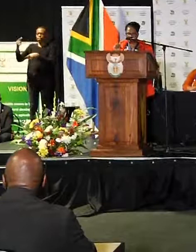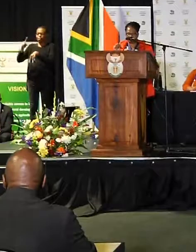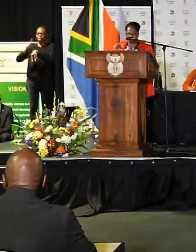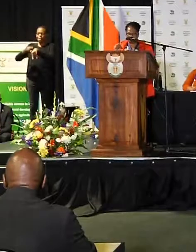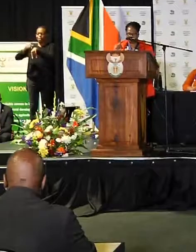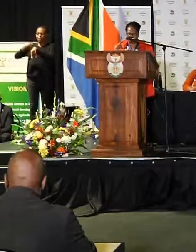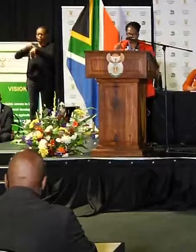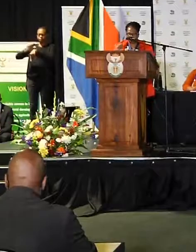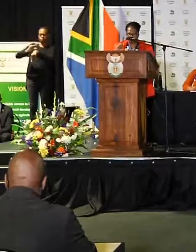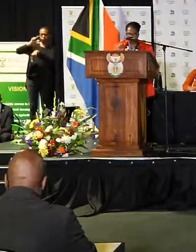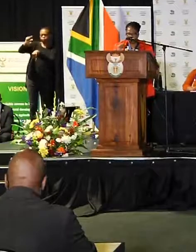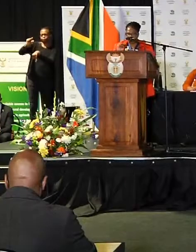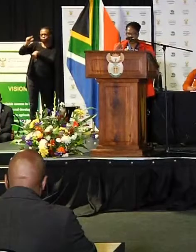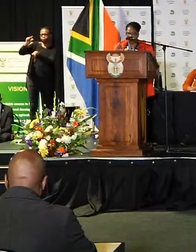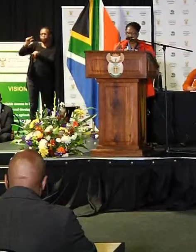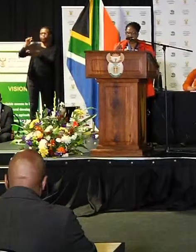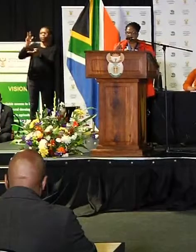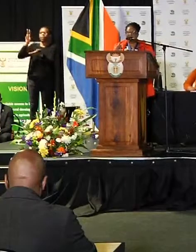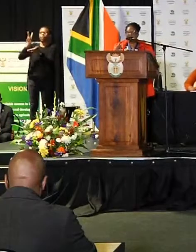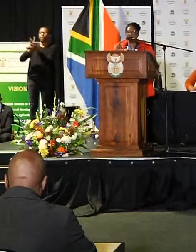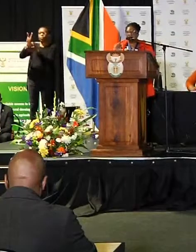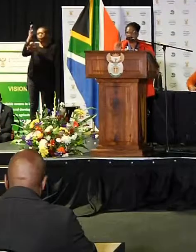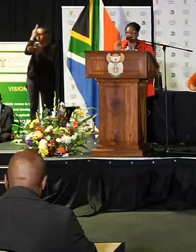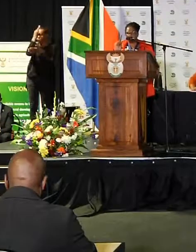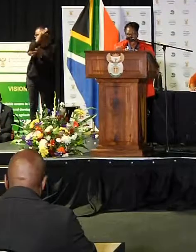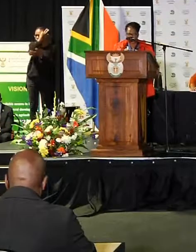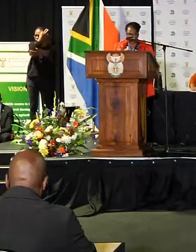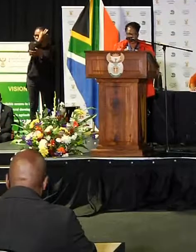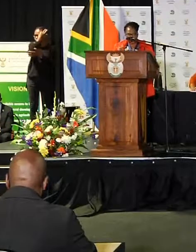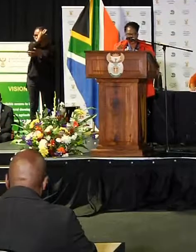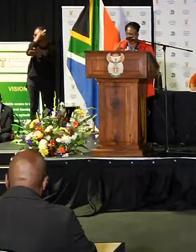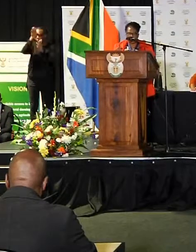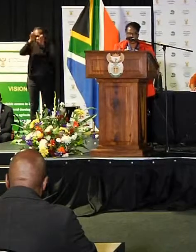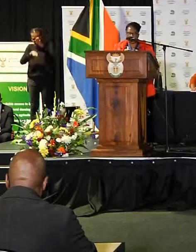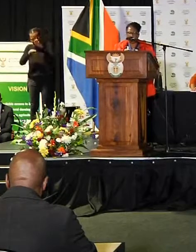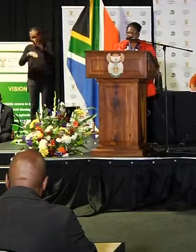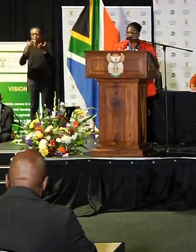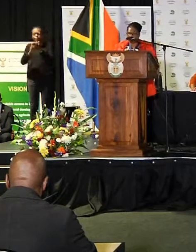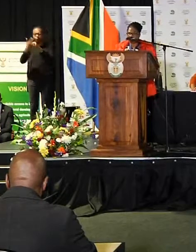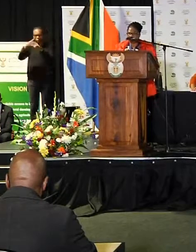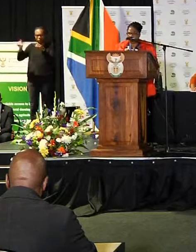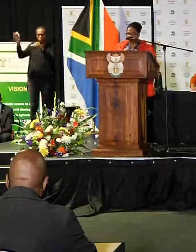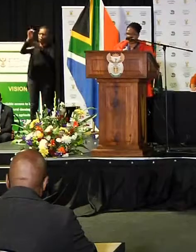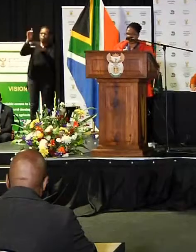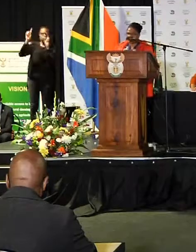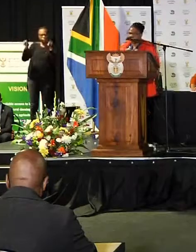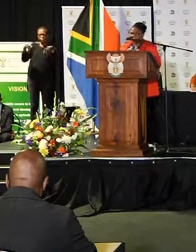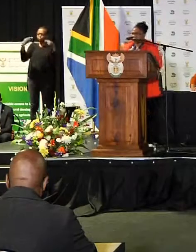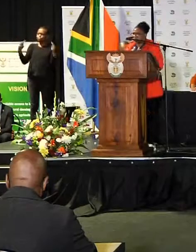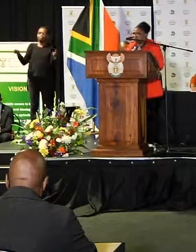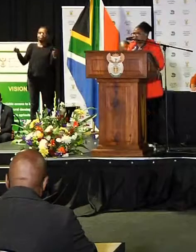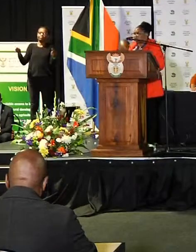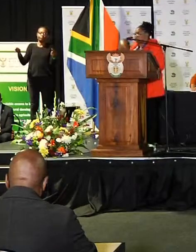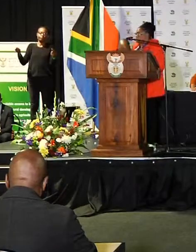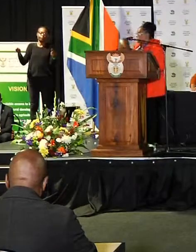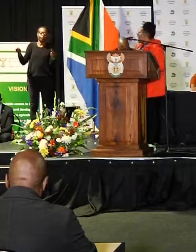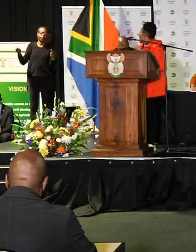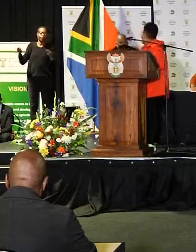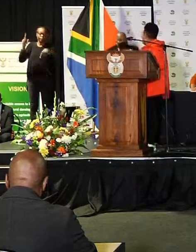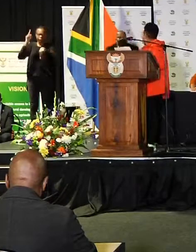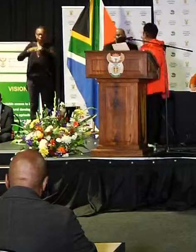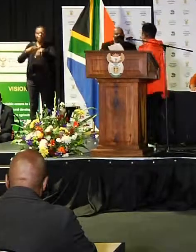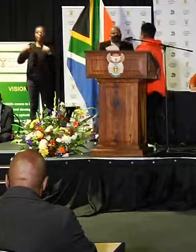minutes. Not more than that. You can be less, but not more. 12 minutes. Your time starts